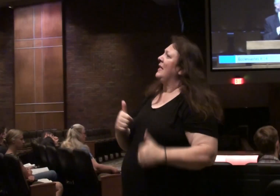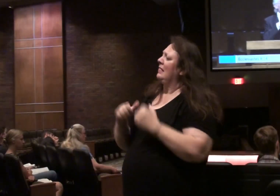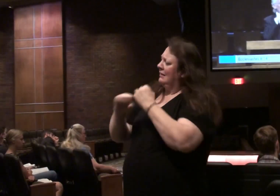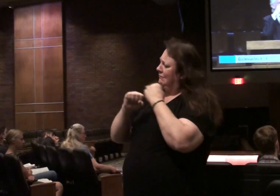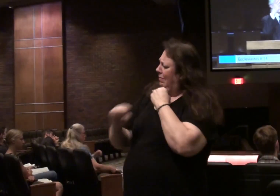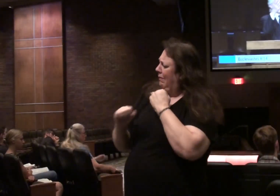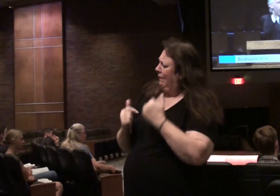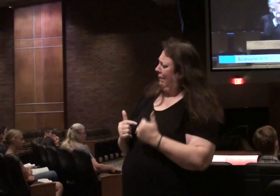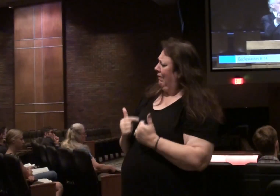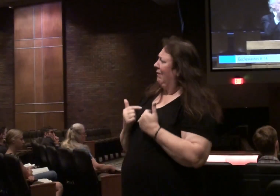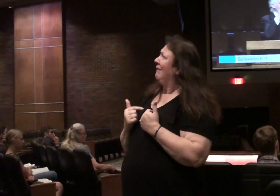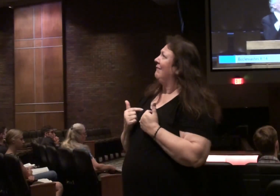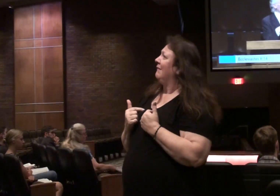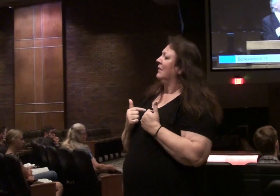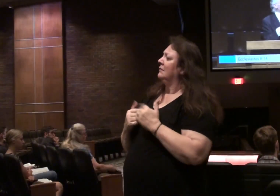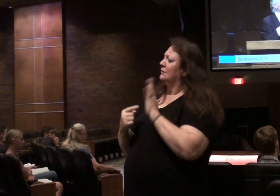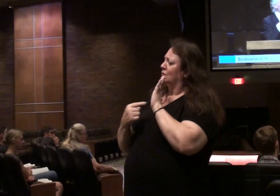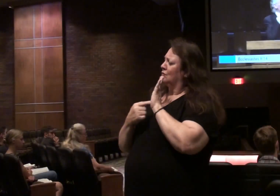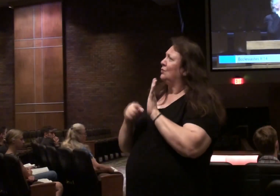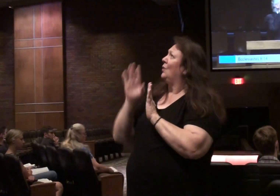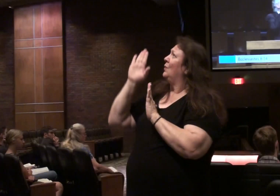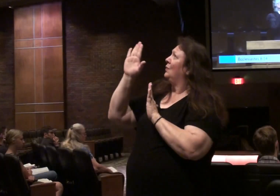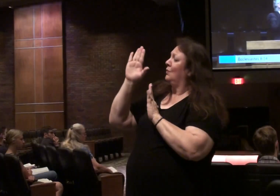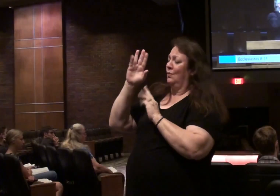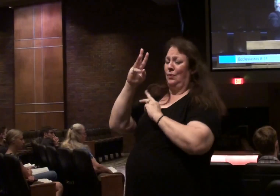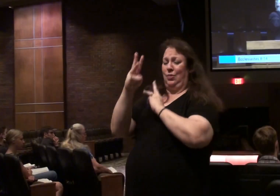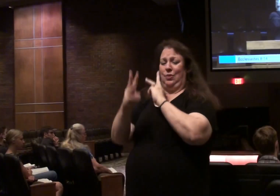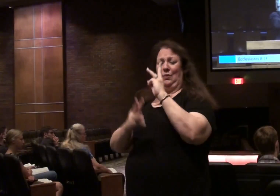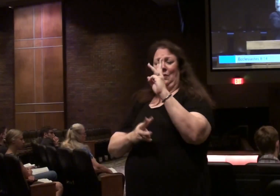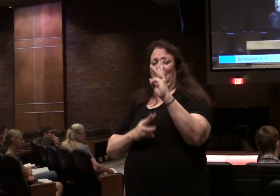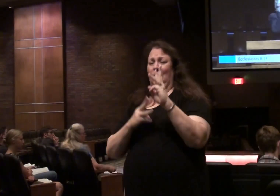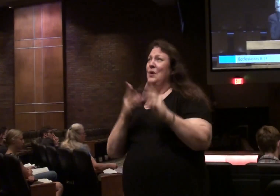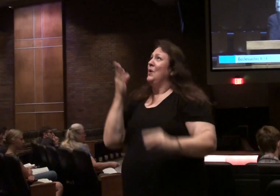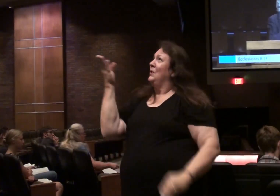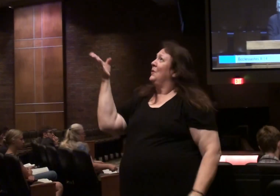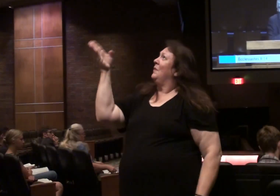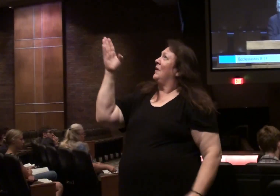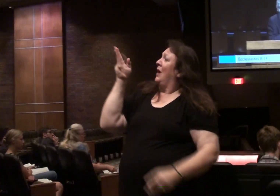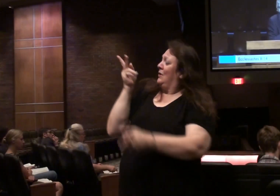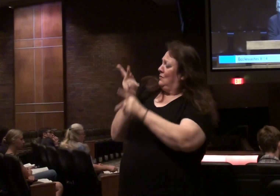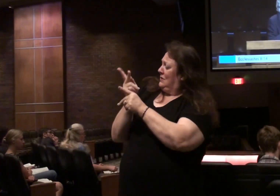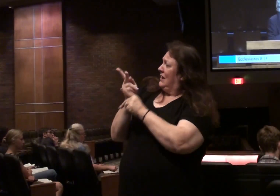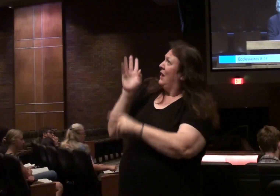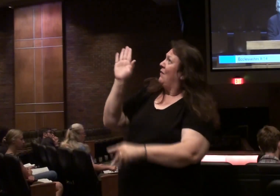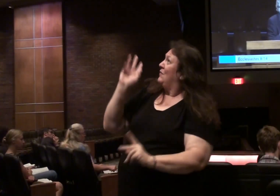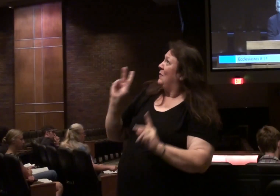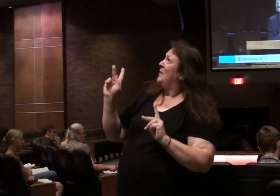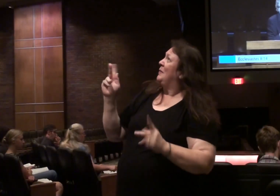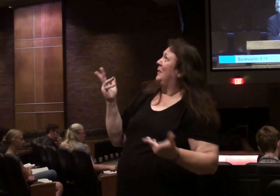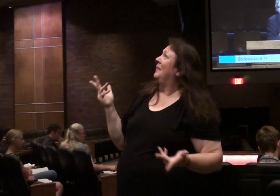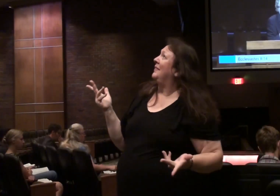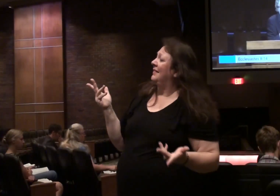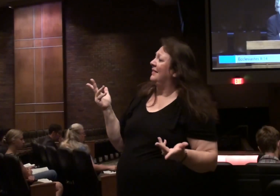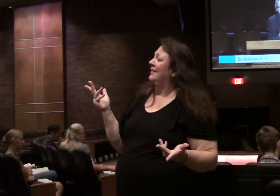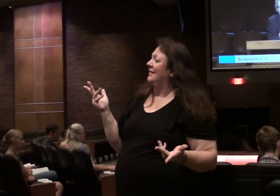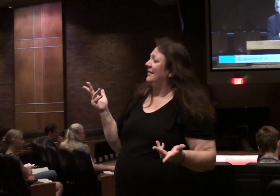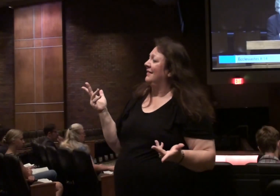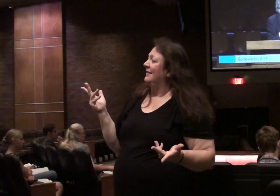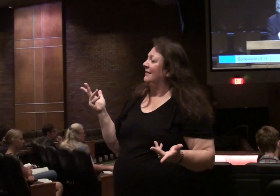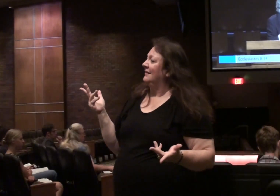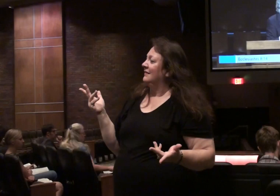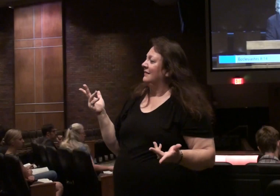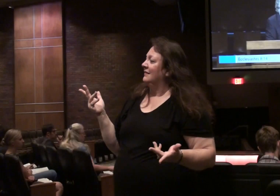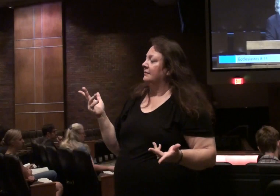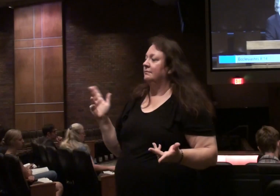long lives. Then that would be a testimony to the world that there is a God who takes care of his people.